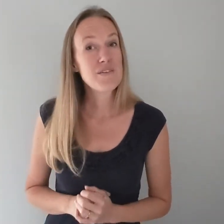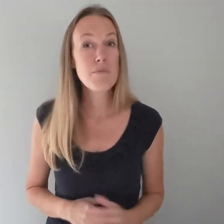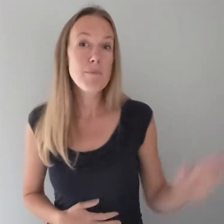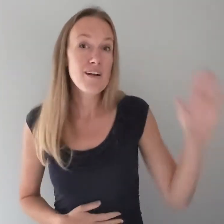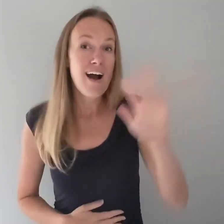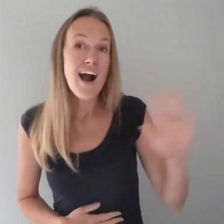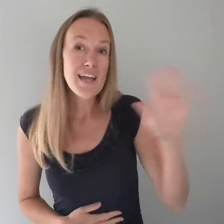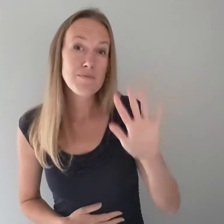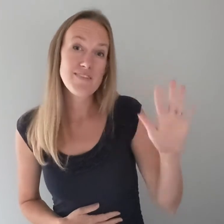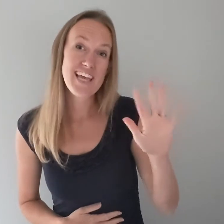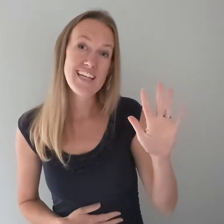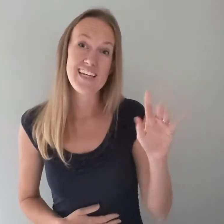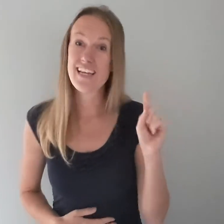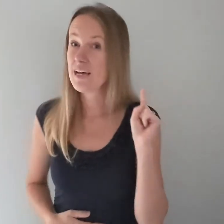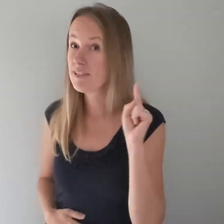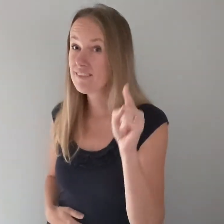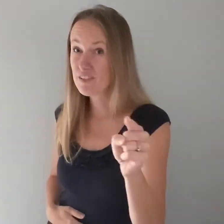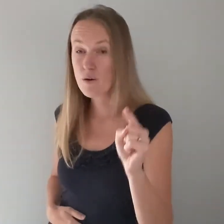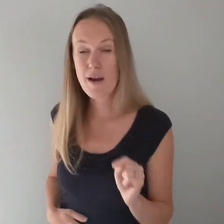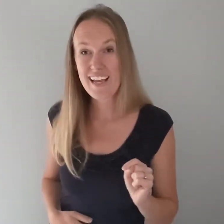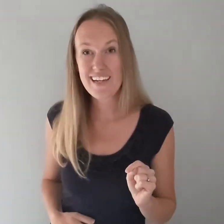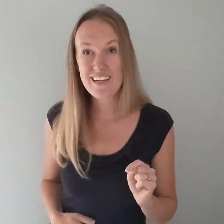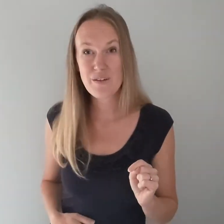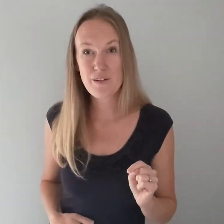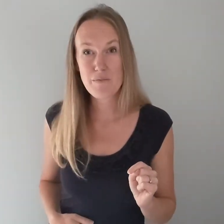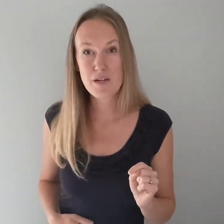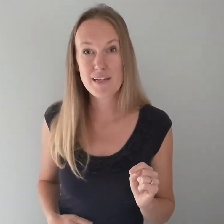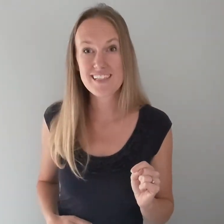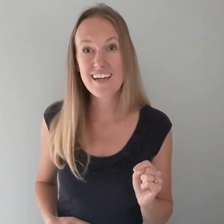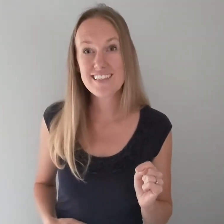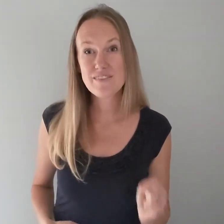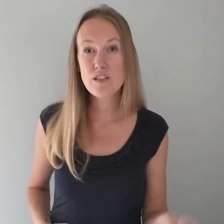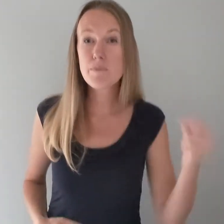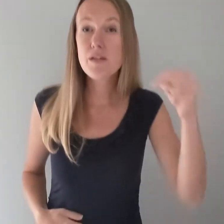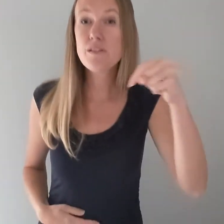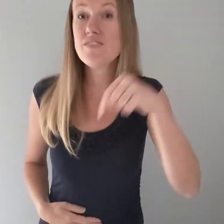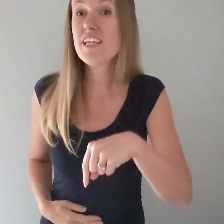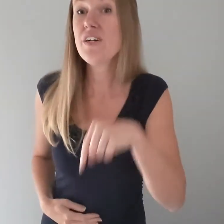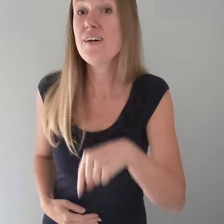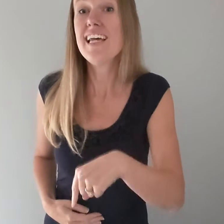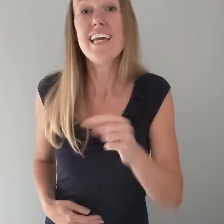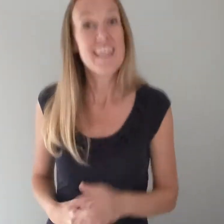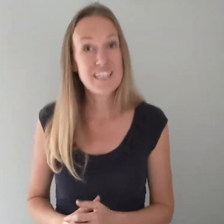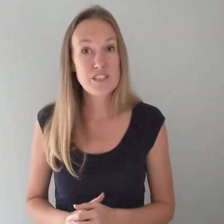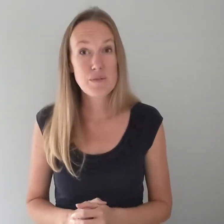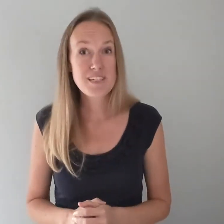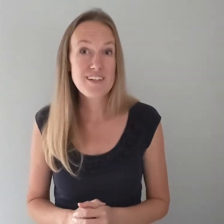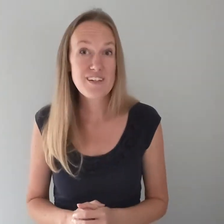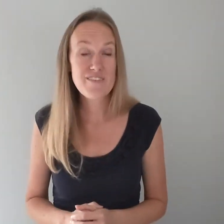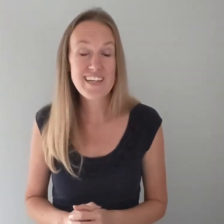remember, I am left-handed. That means if you are right-handed, you're going to mirror my signs. If you look below this video, in the description, you're going to find a